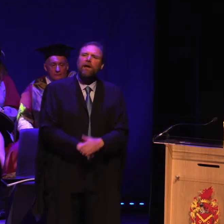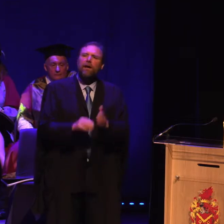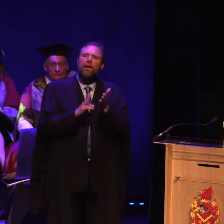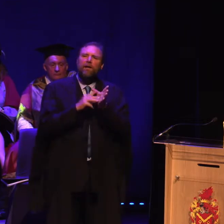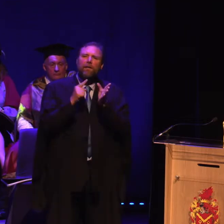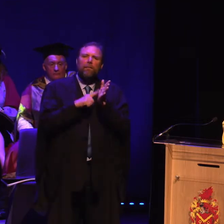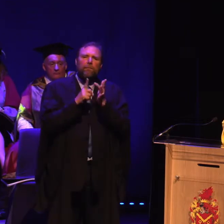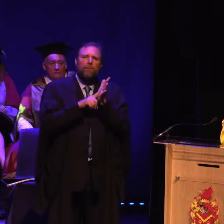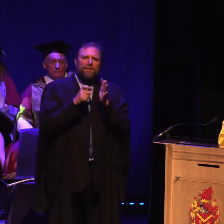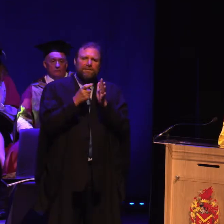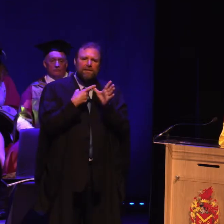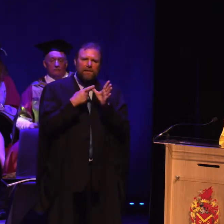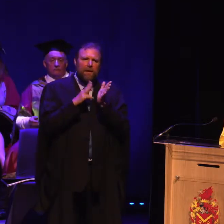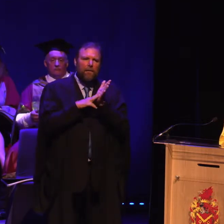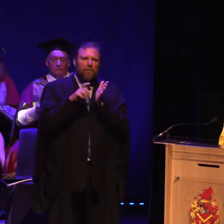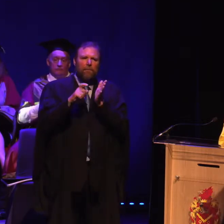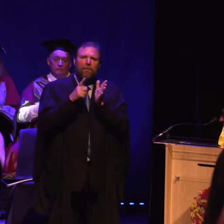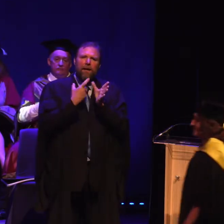Matilda McCarthy.